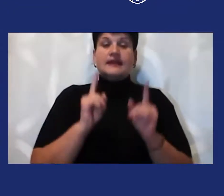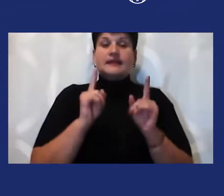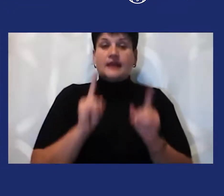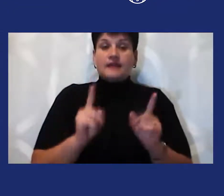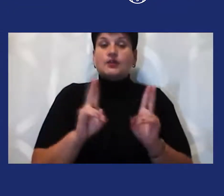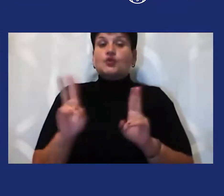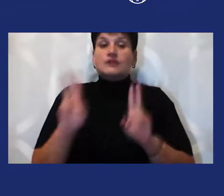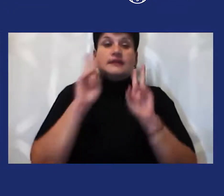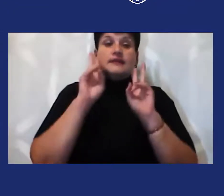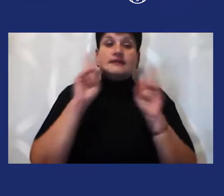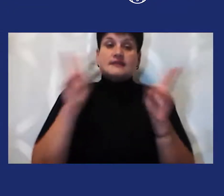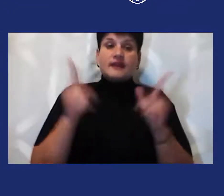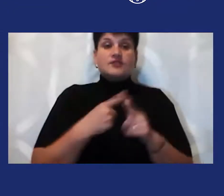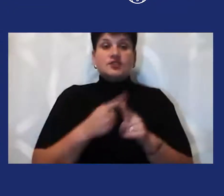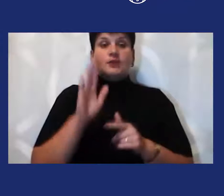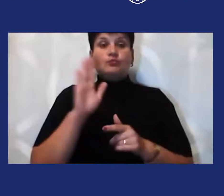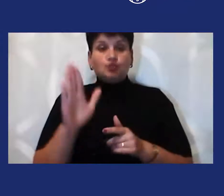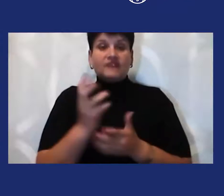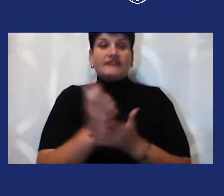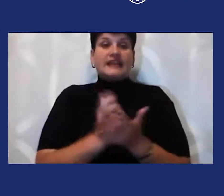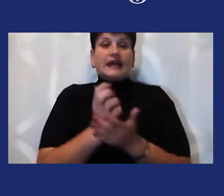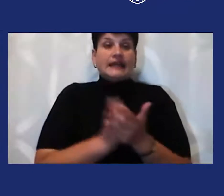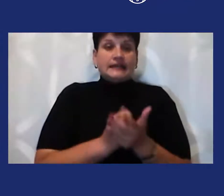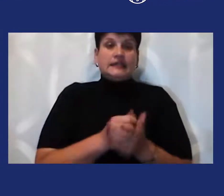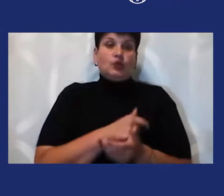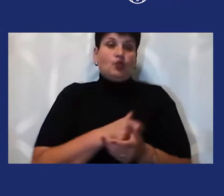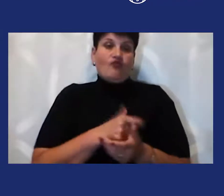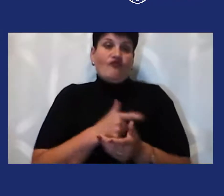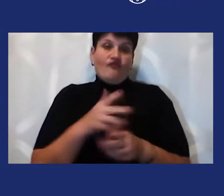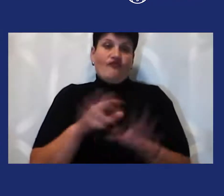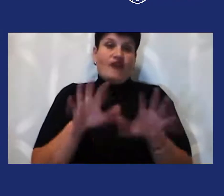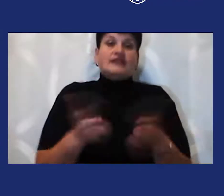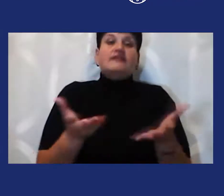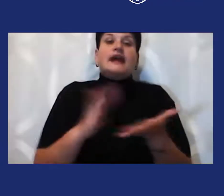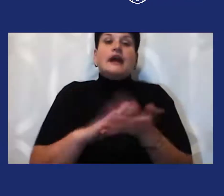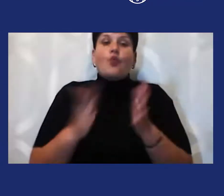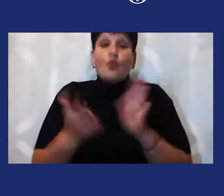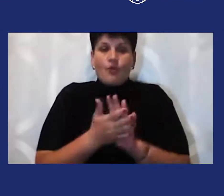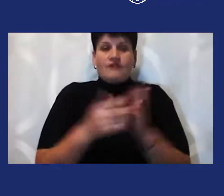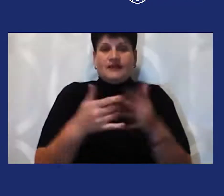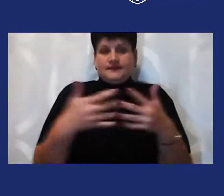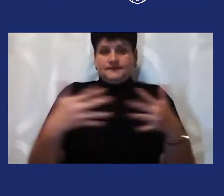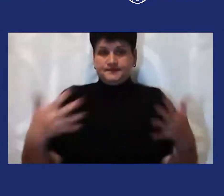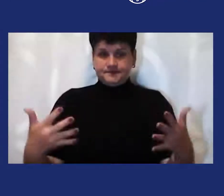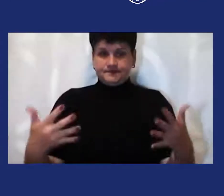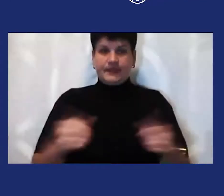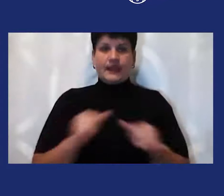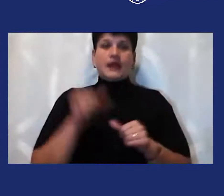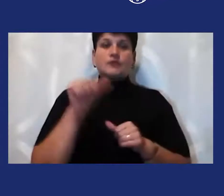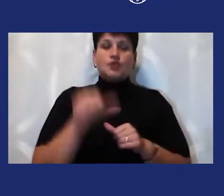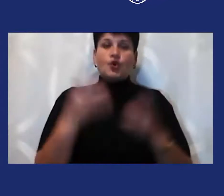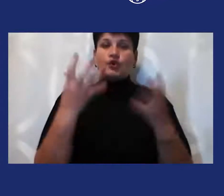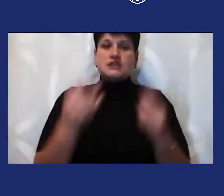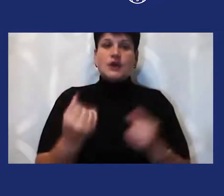sufficient time to prepare themselves for the local elections, as well as there was a great deal of uncertainty among